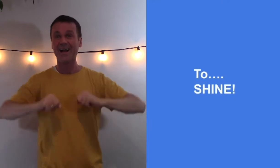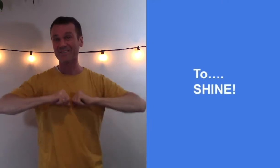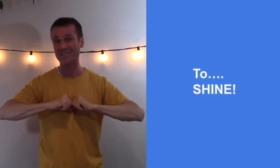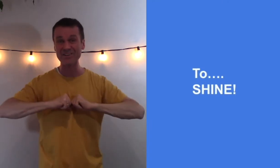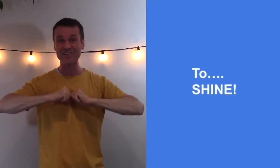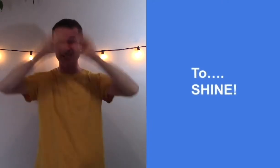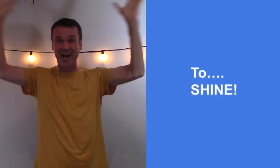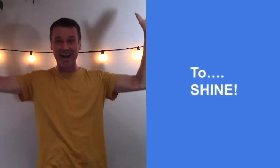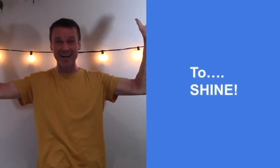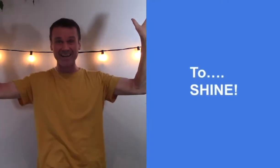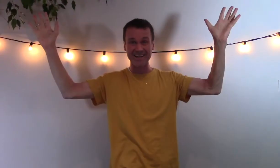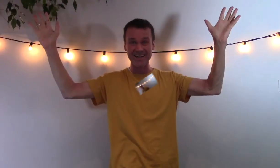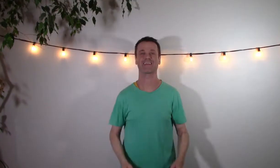To shine.